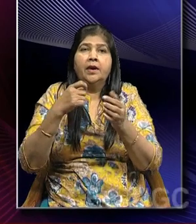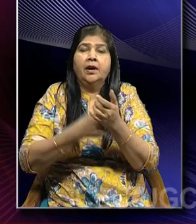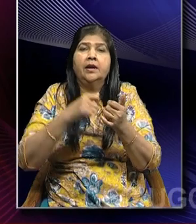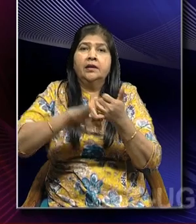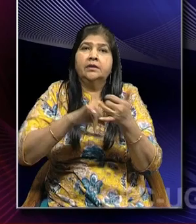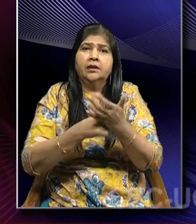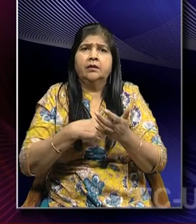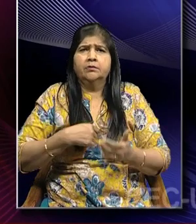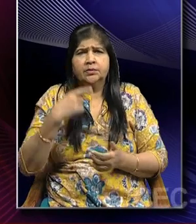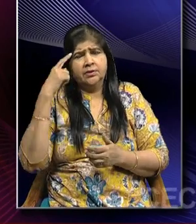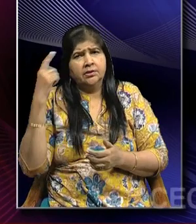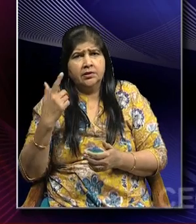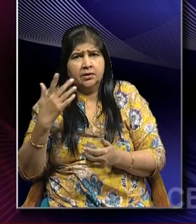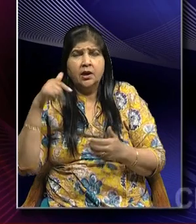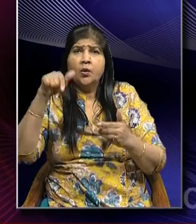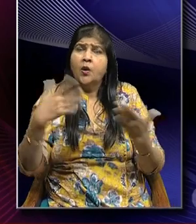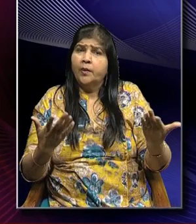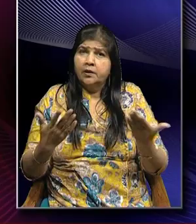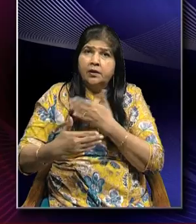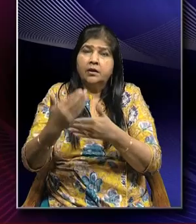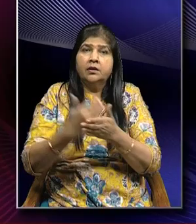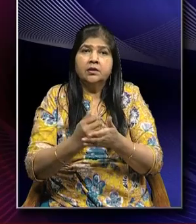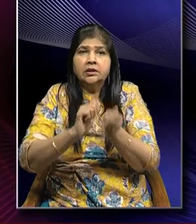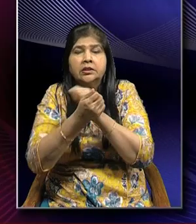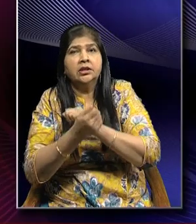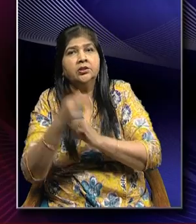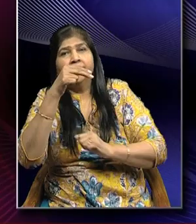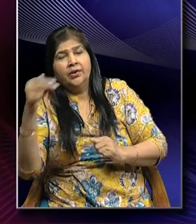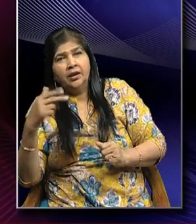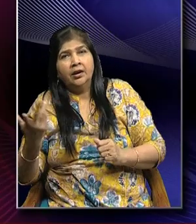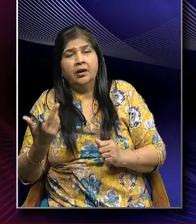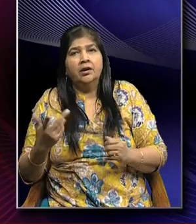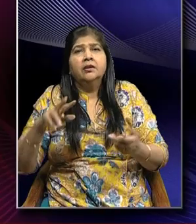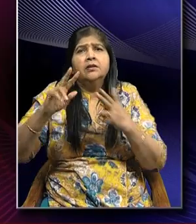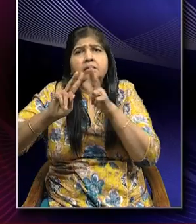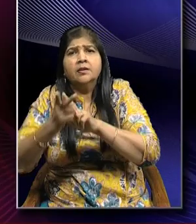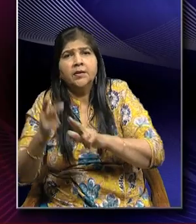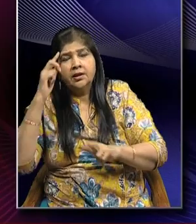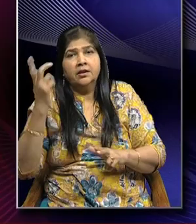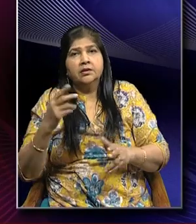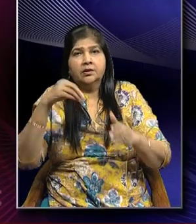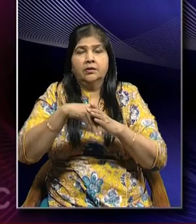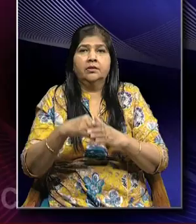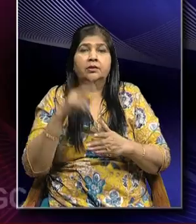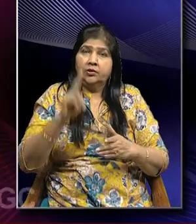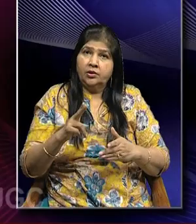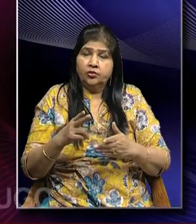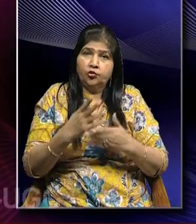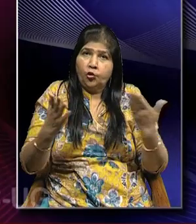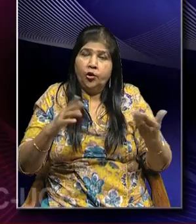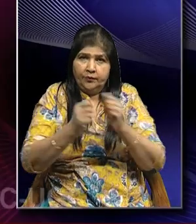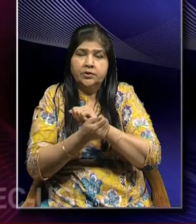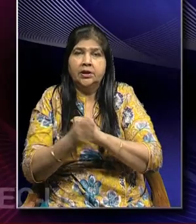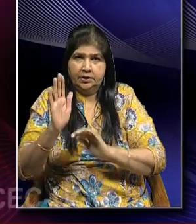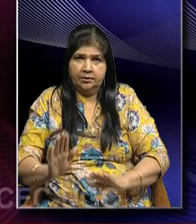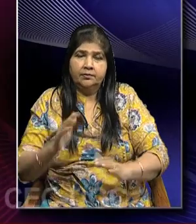must be thinking whether it is only a change of name or there is something else into it. Of course, there is a lot of change